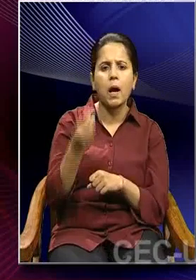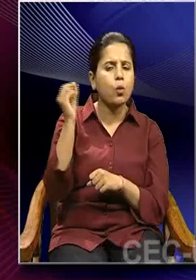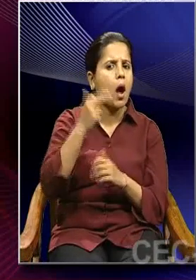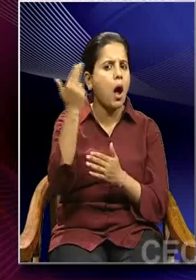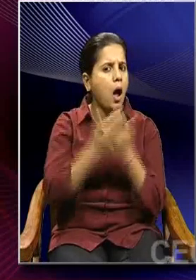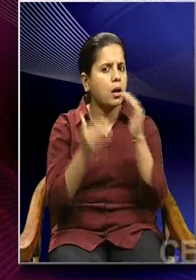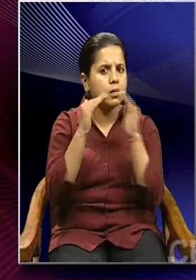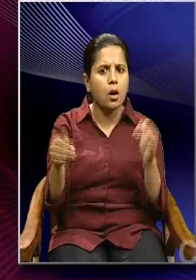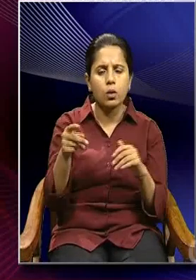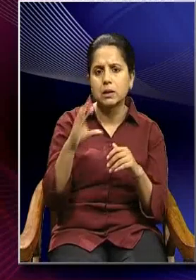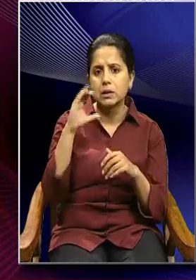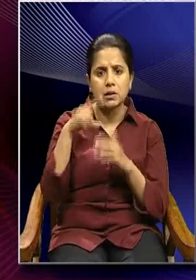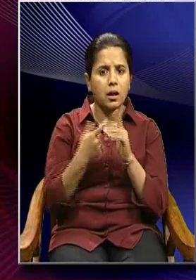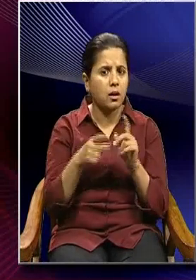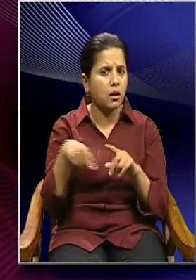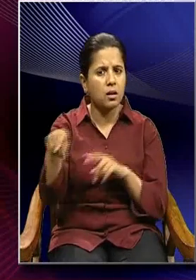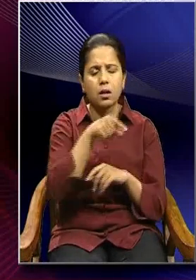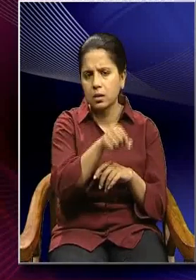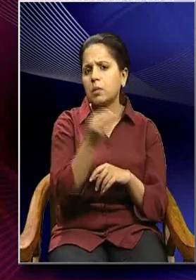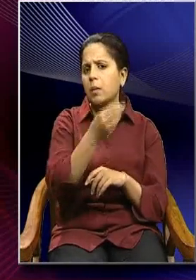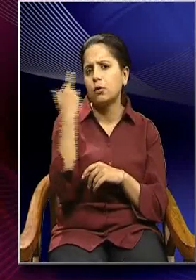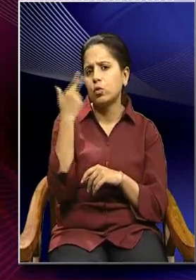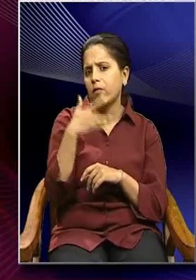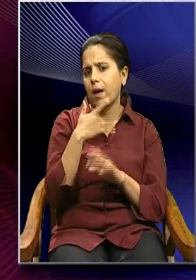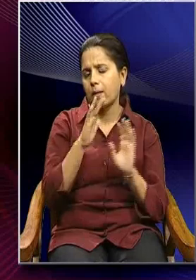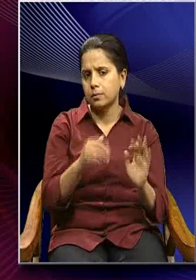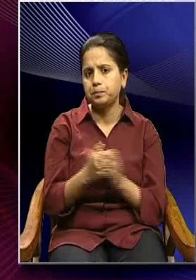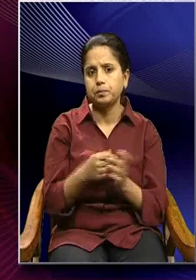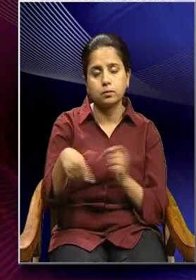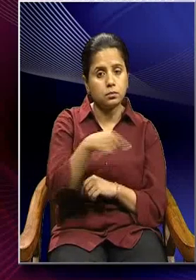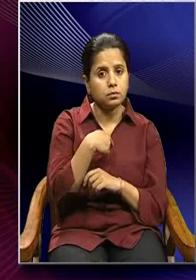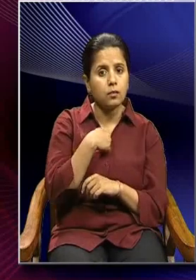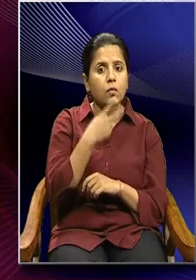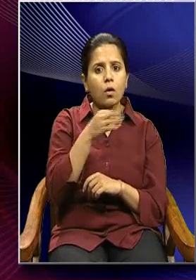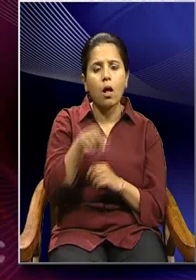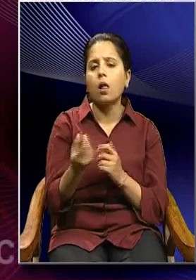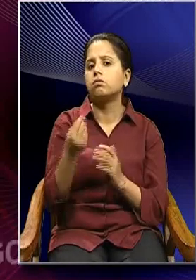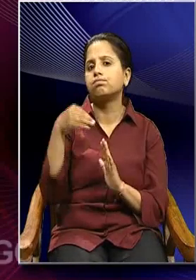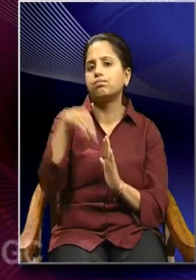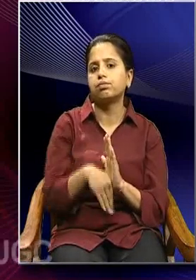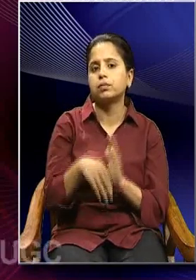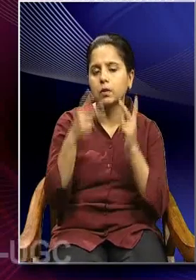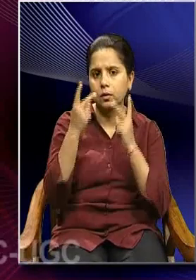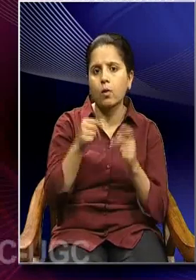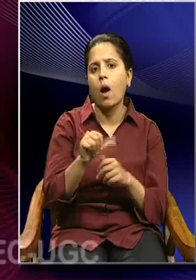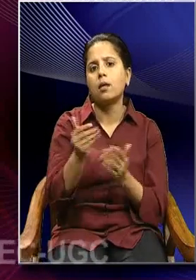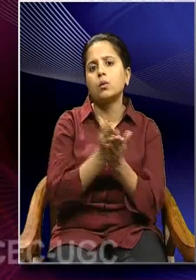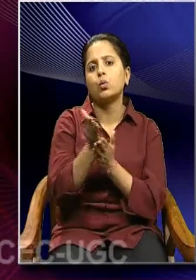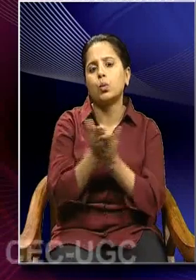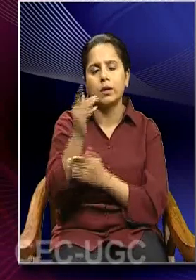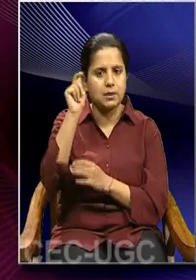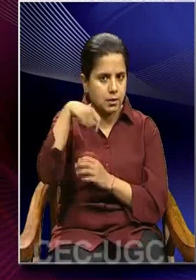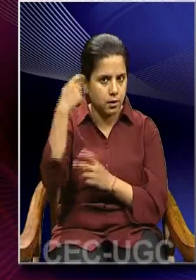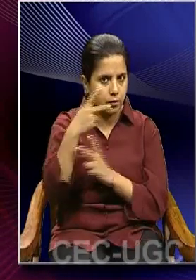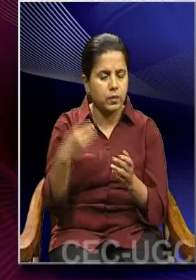circuit, so that was one of the factors which led to the decline of alternative cinema